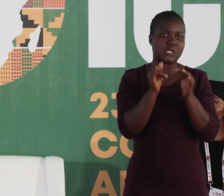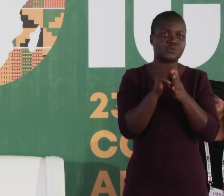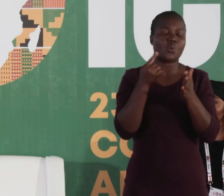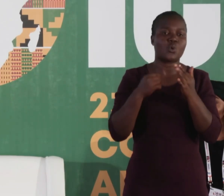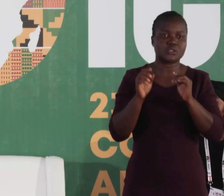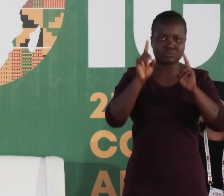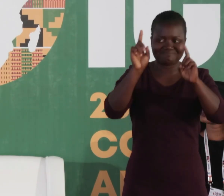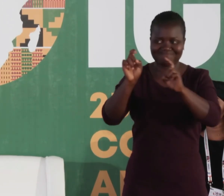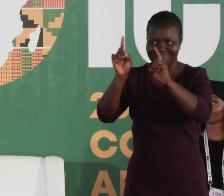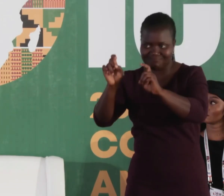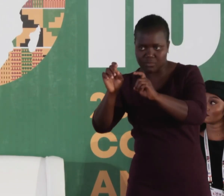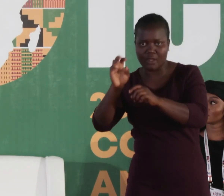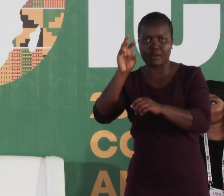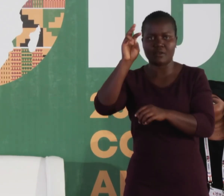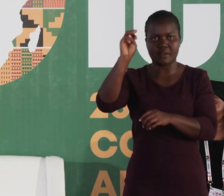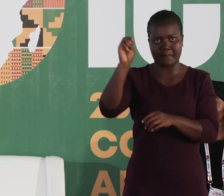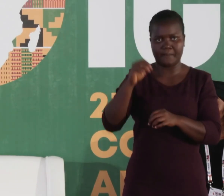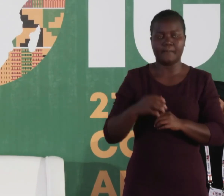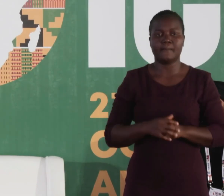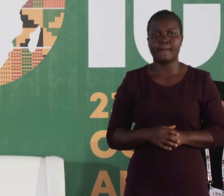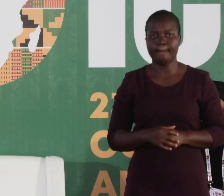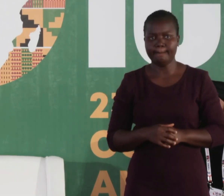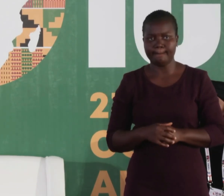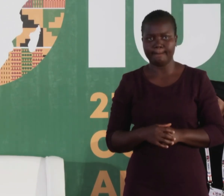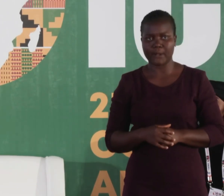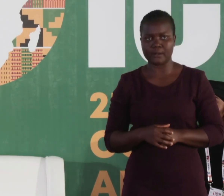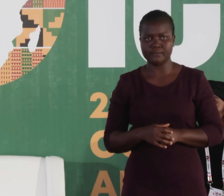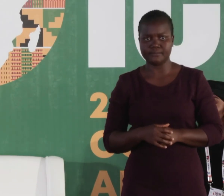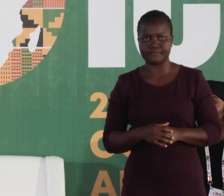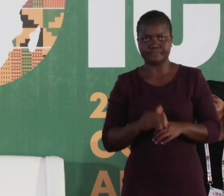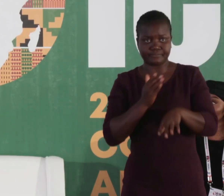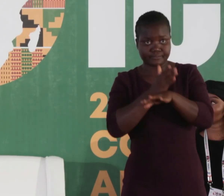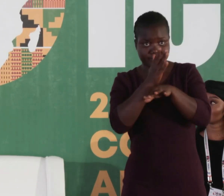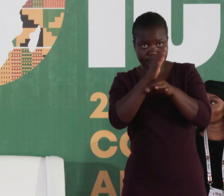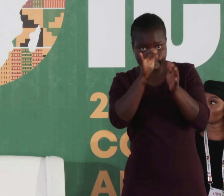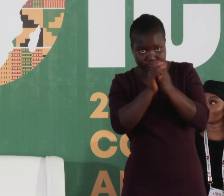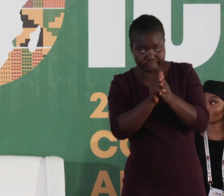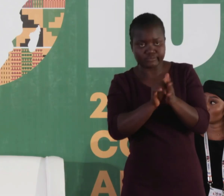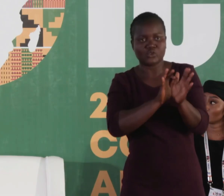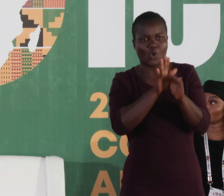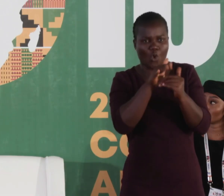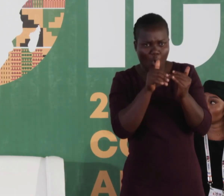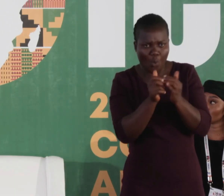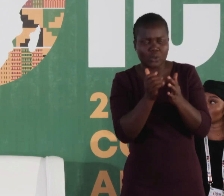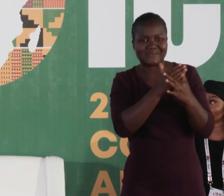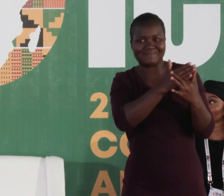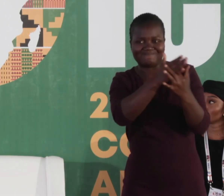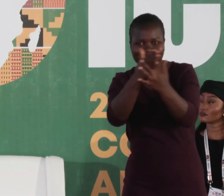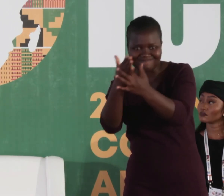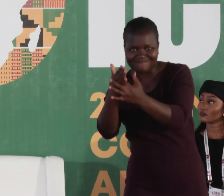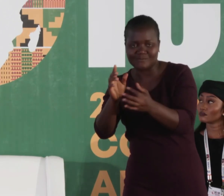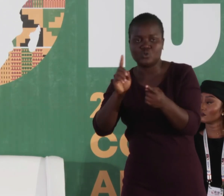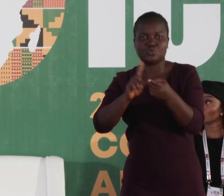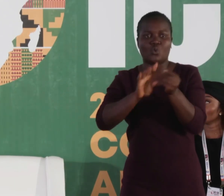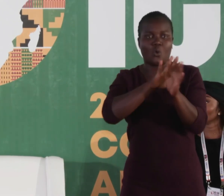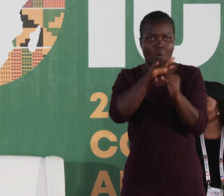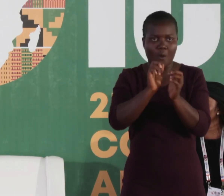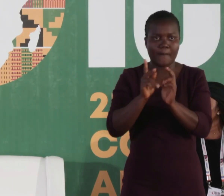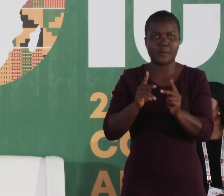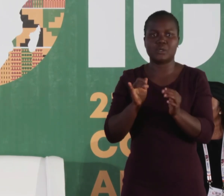Incentives for habit formation were distributed to the recipients of PrEP refills as intended.